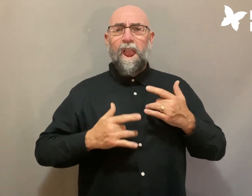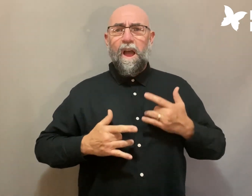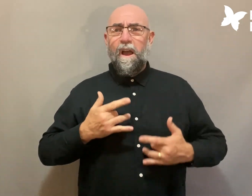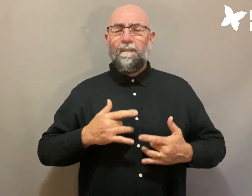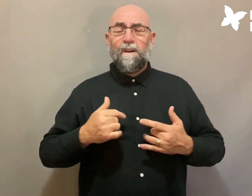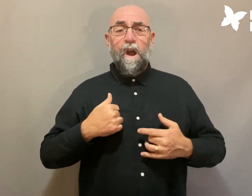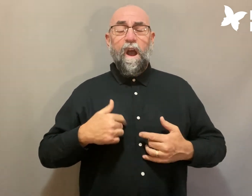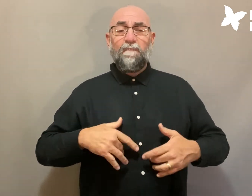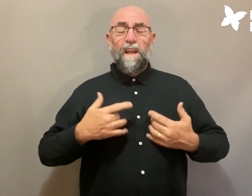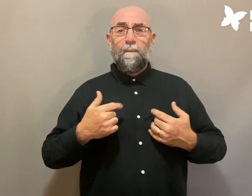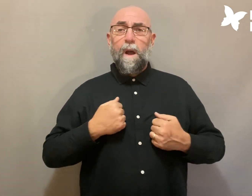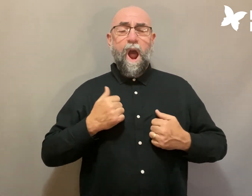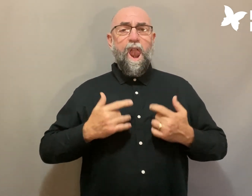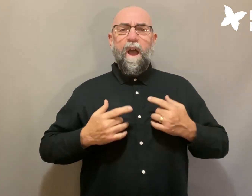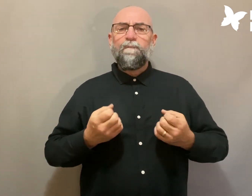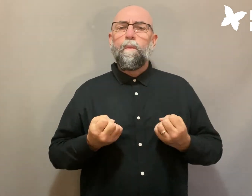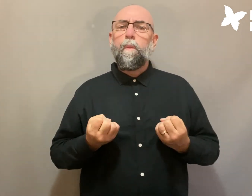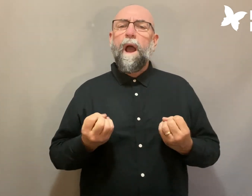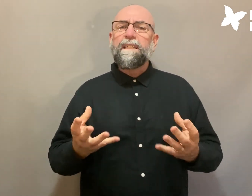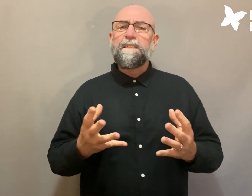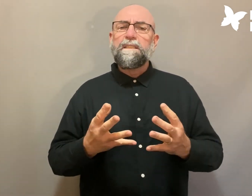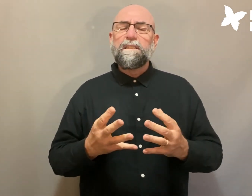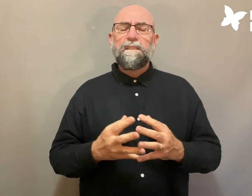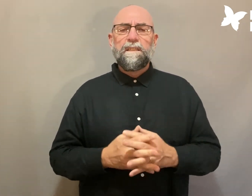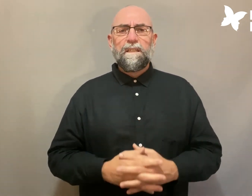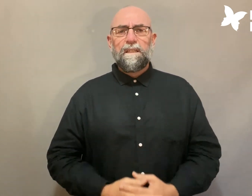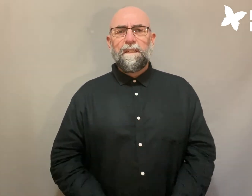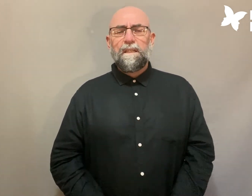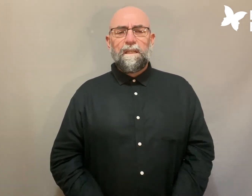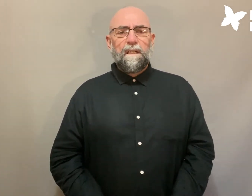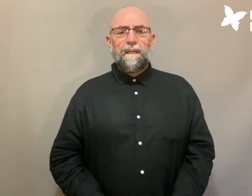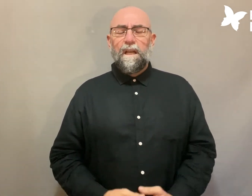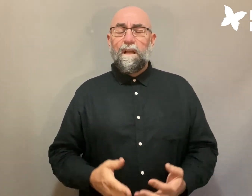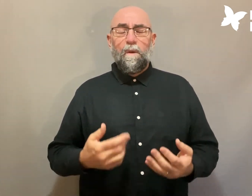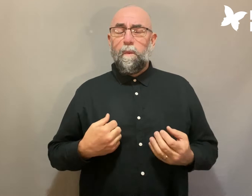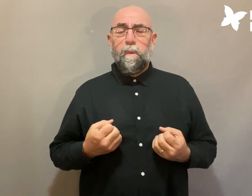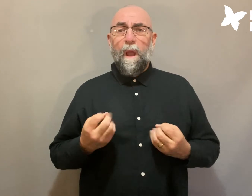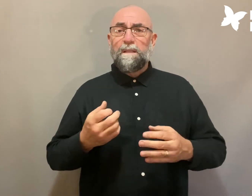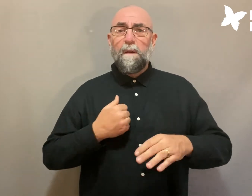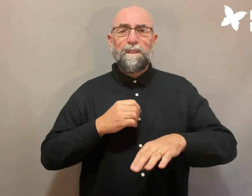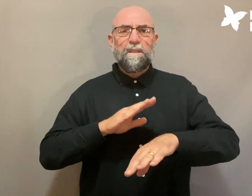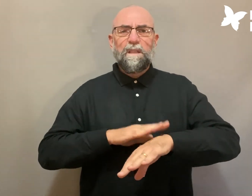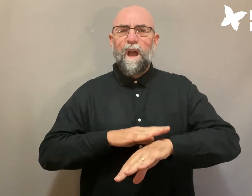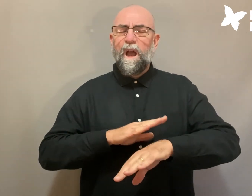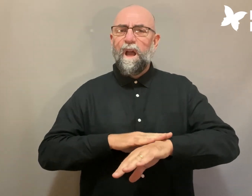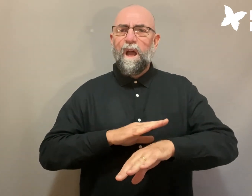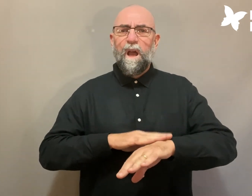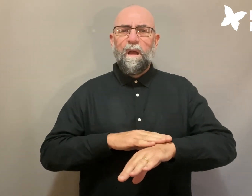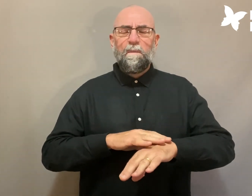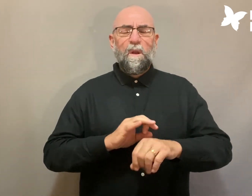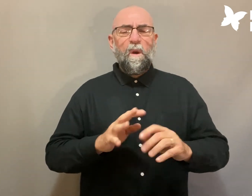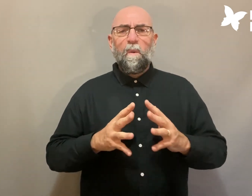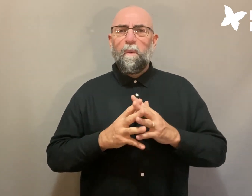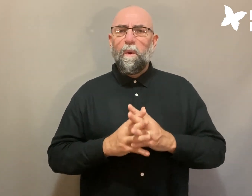was wasted. It was just pointless. I had it all planned